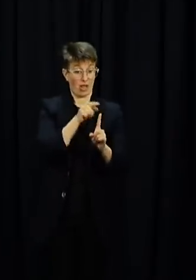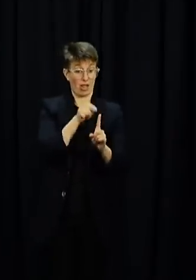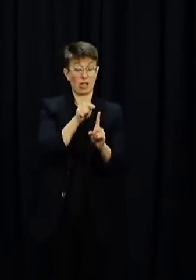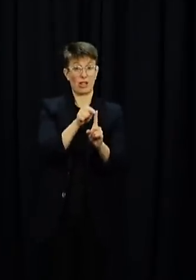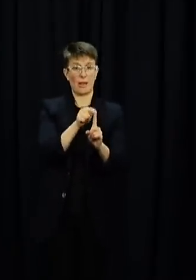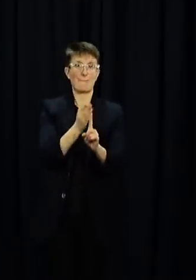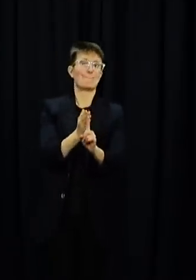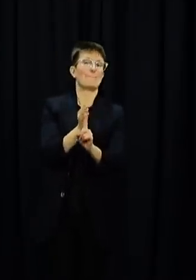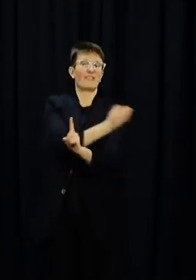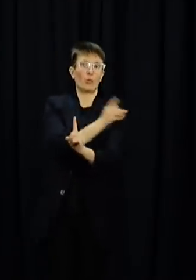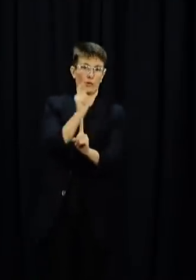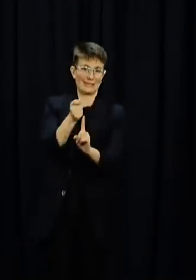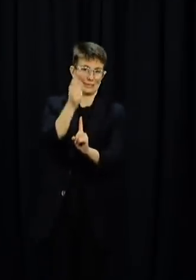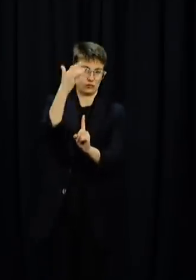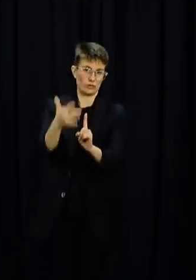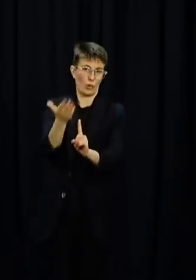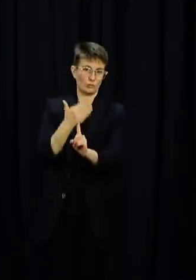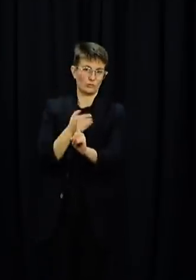and so the